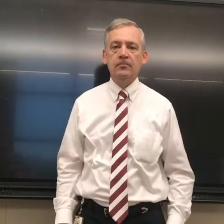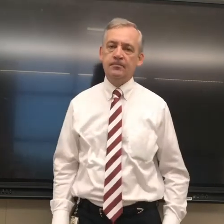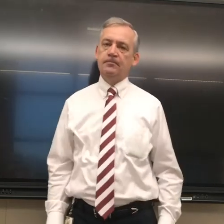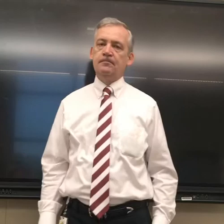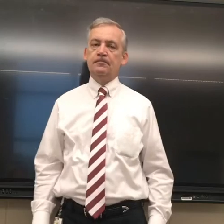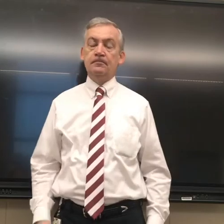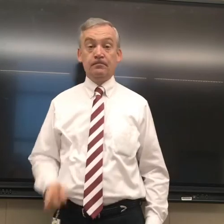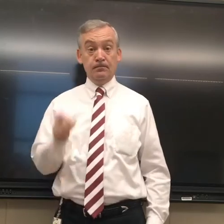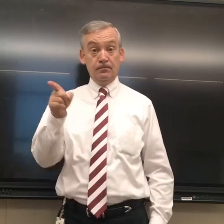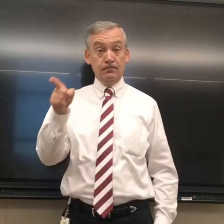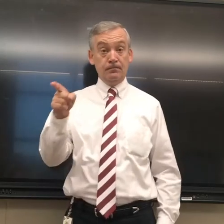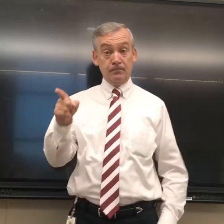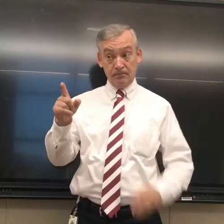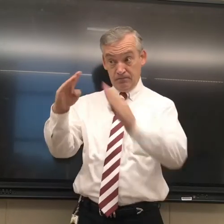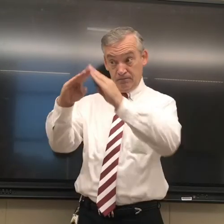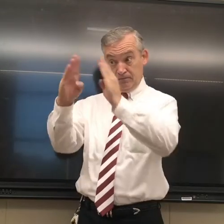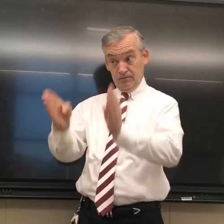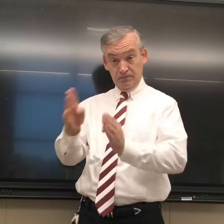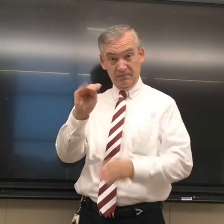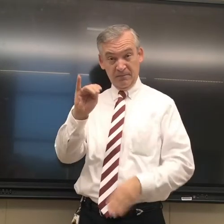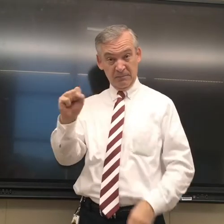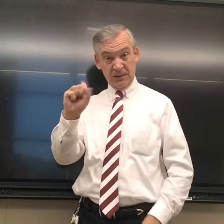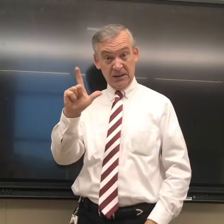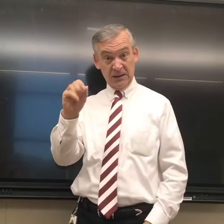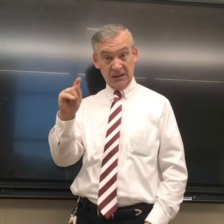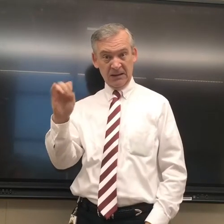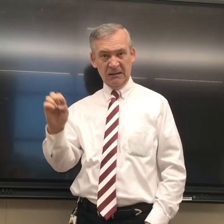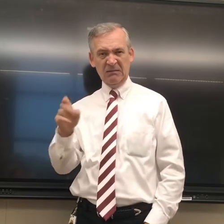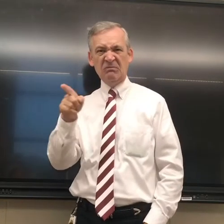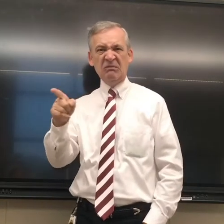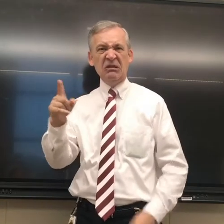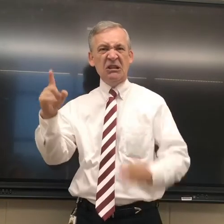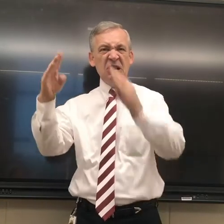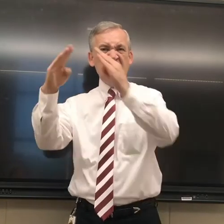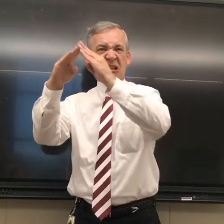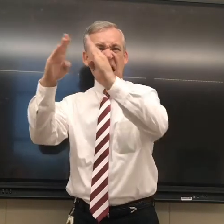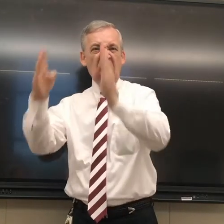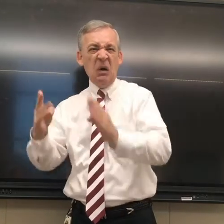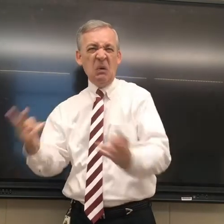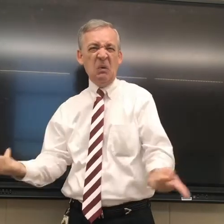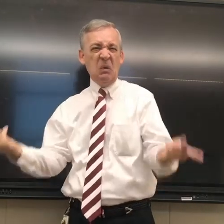Miss Lottie's house was the most ramshackle of all our ramshackle homes.